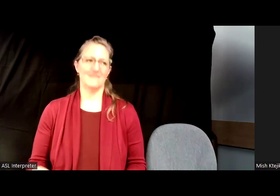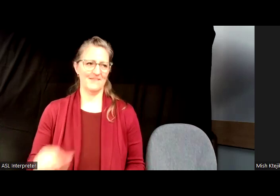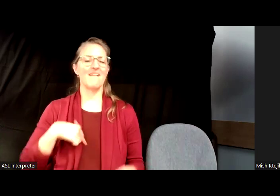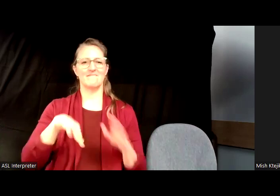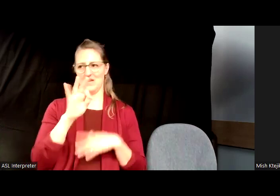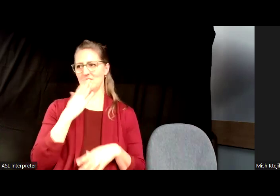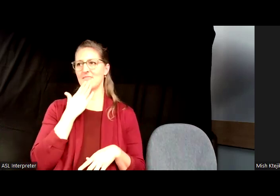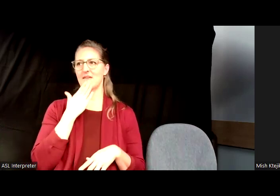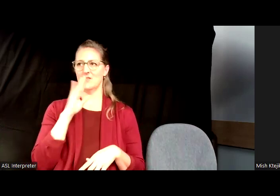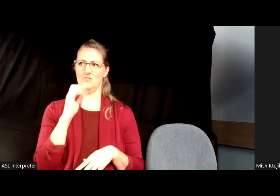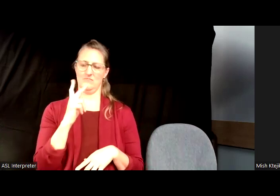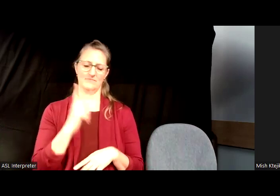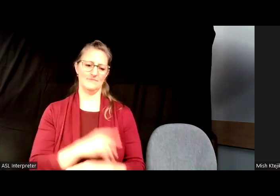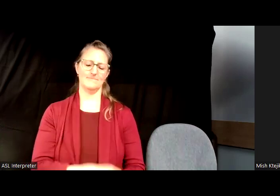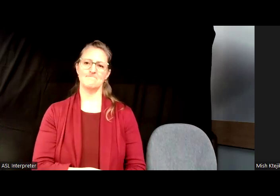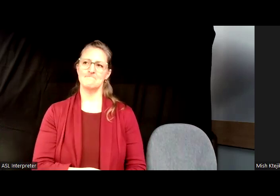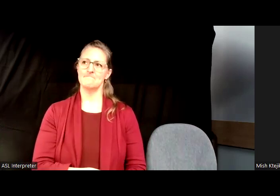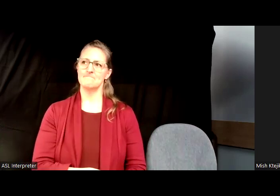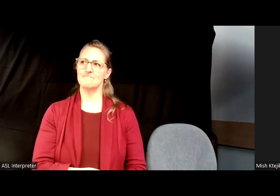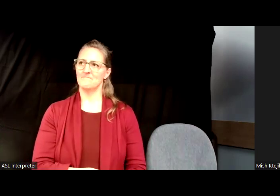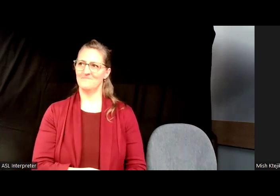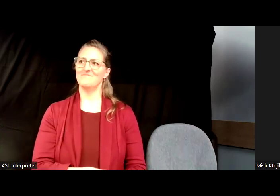Oh, yeah, perfect, thank you.